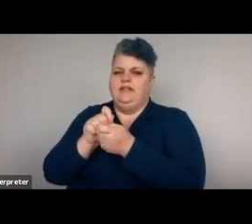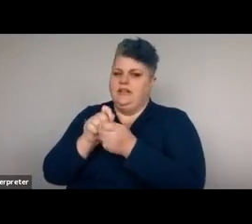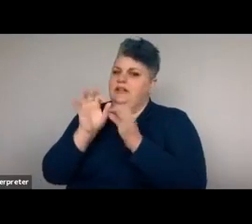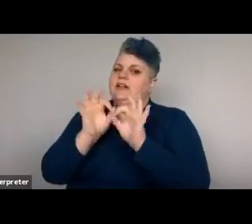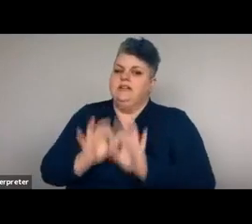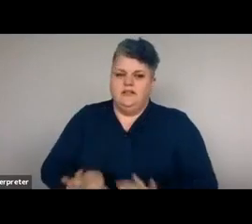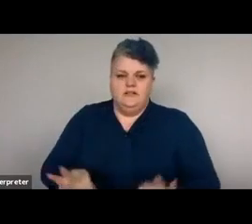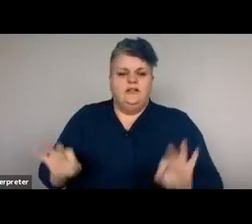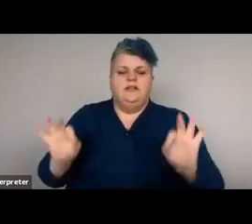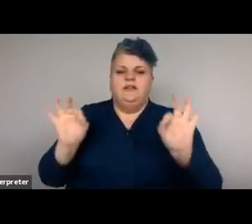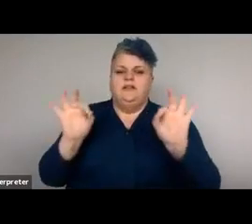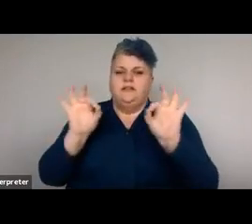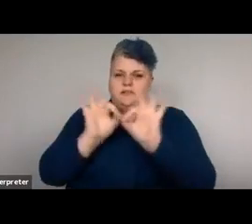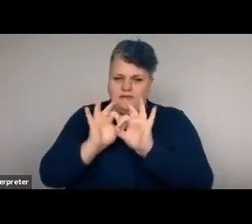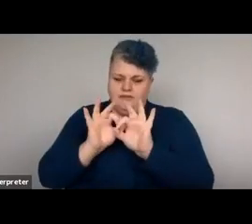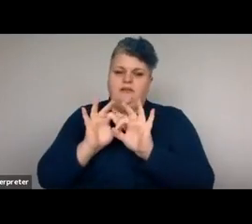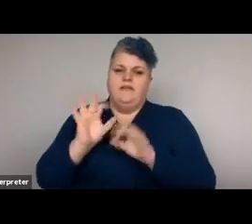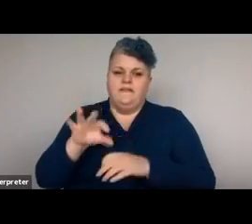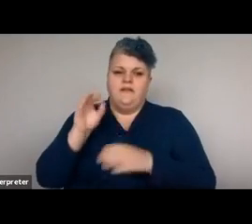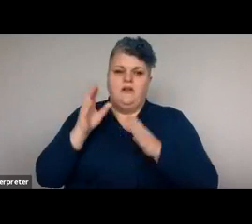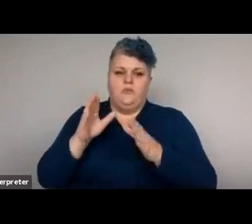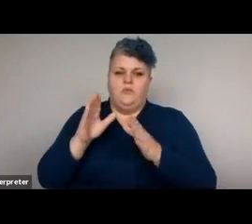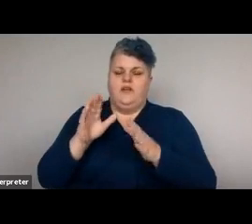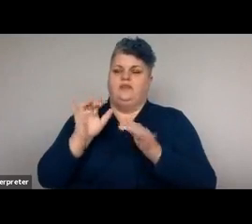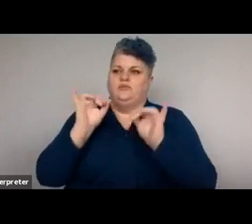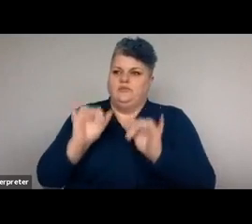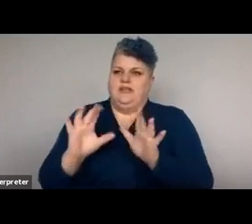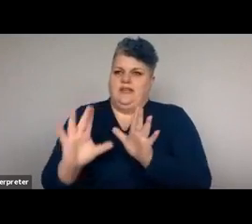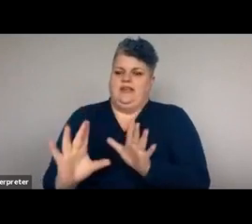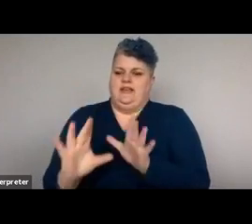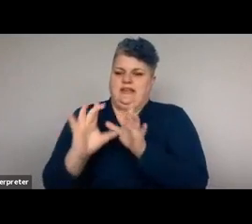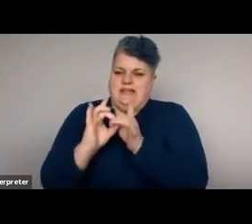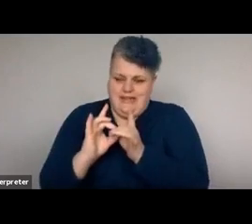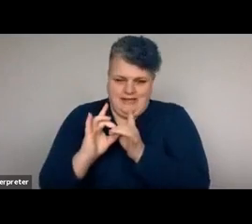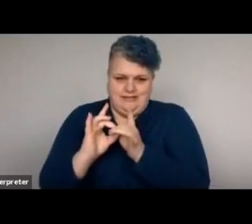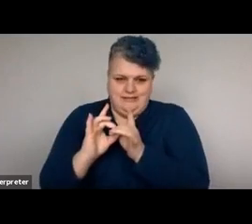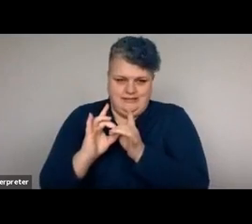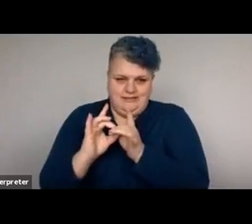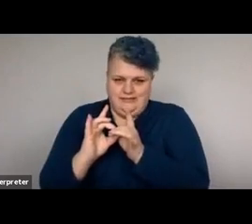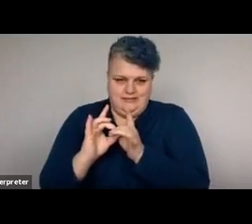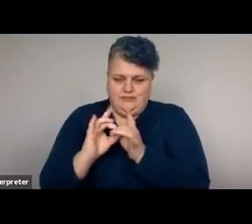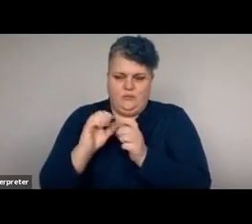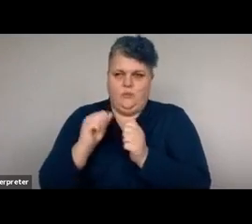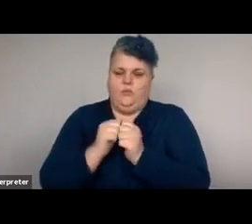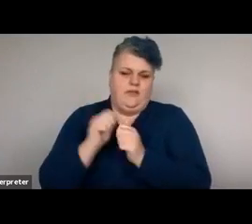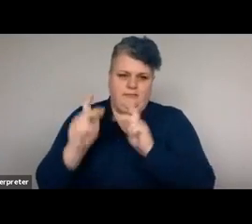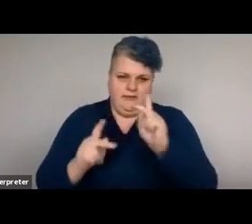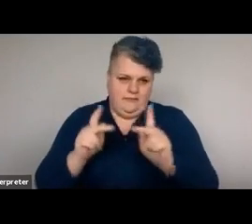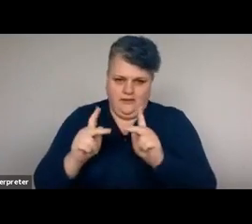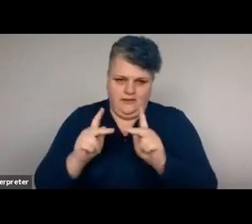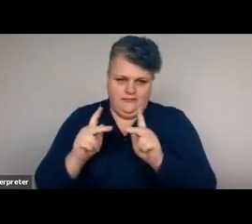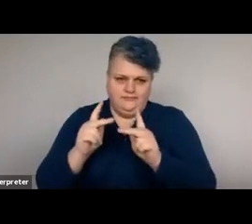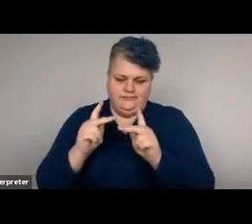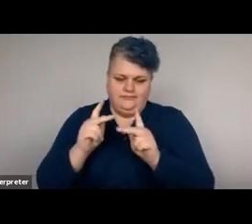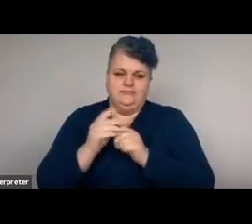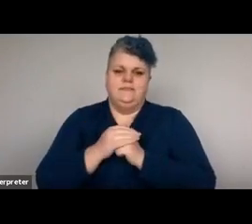important to find ways to stay connected with people during this time. And